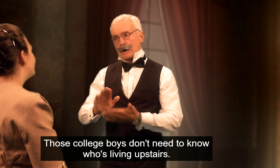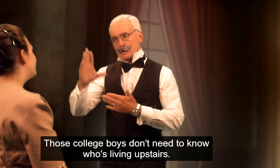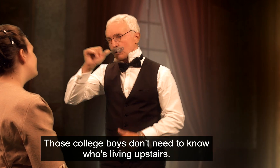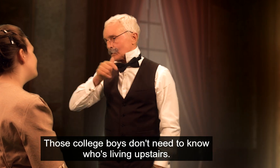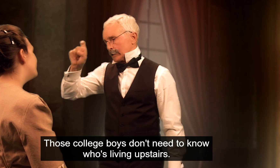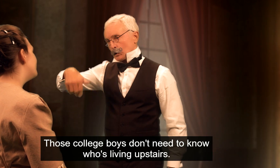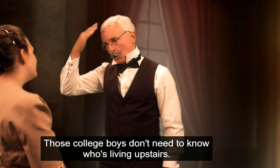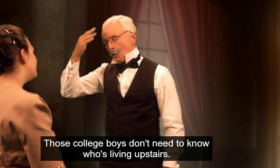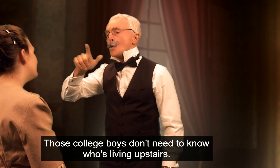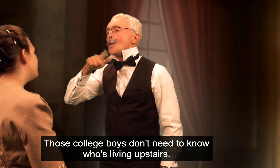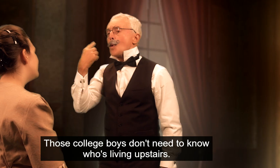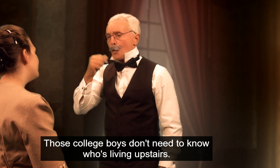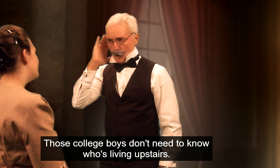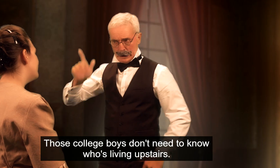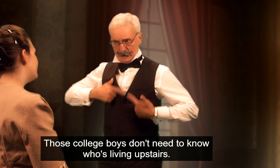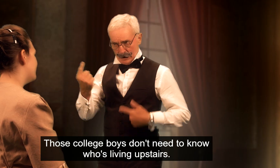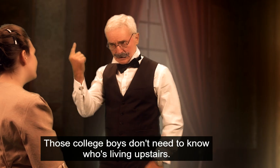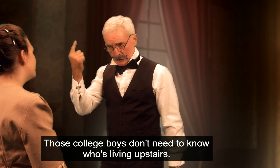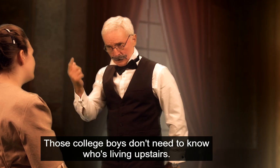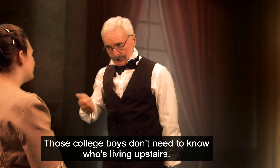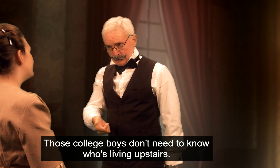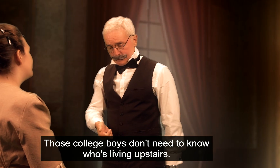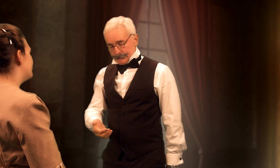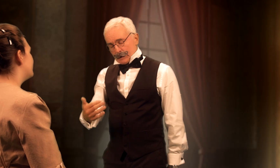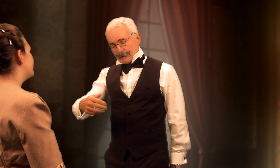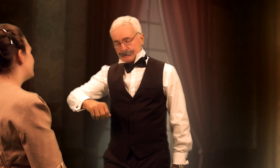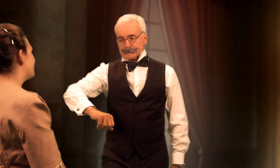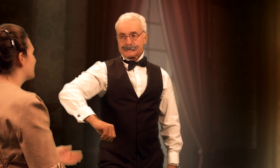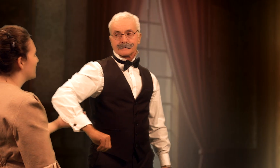Those college boys don't need to know who's living upstairs.